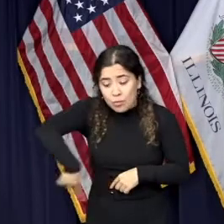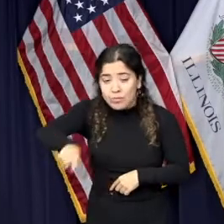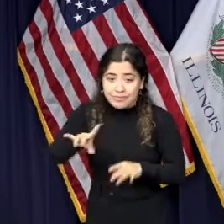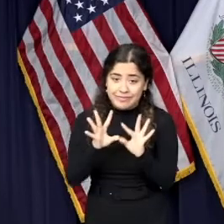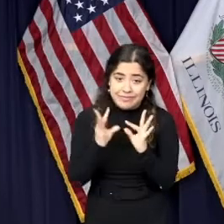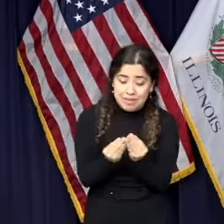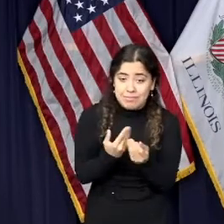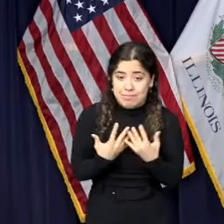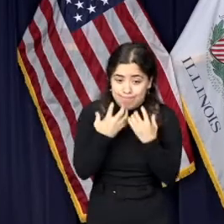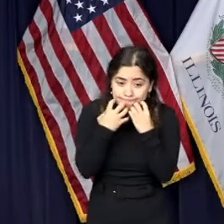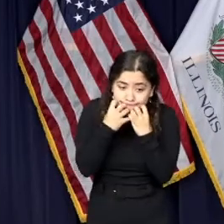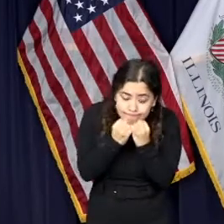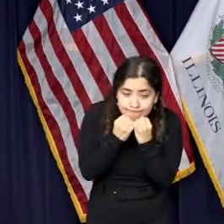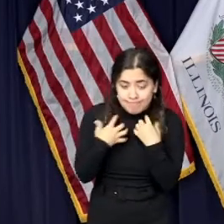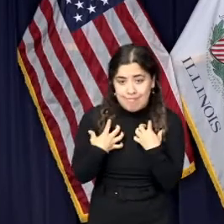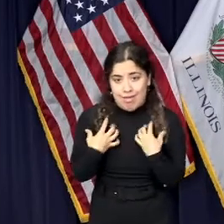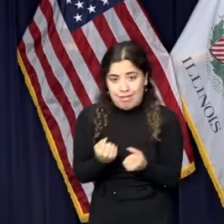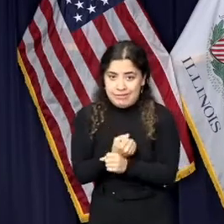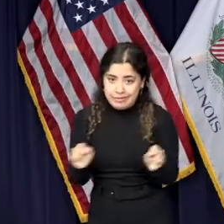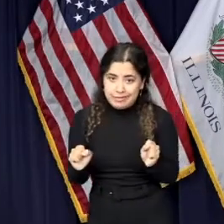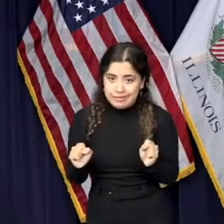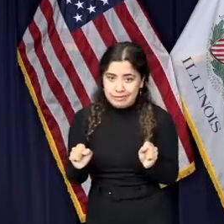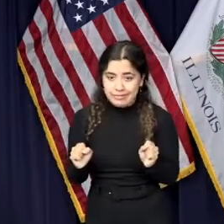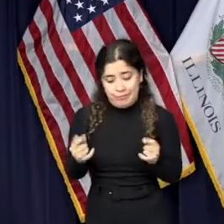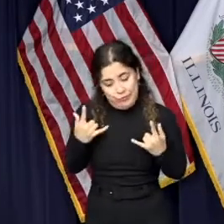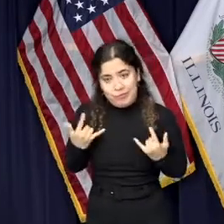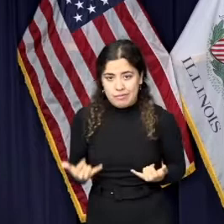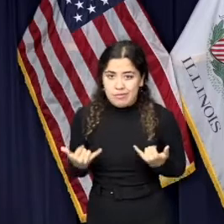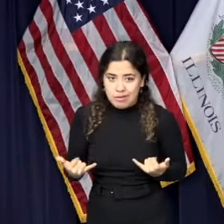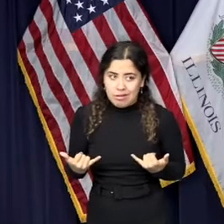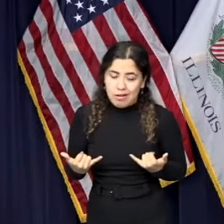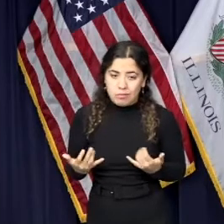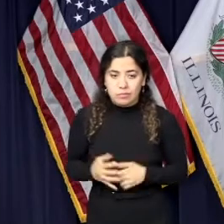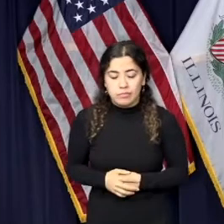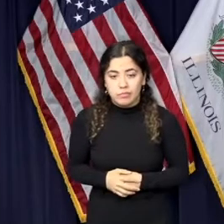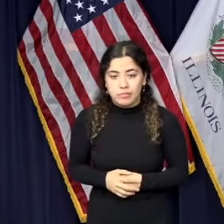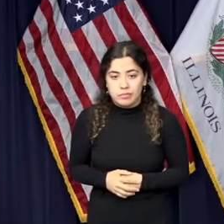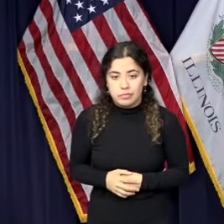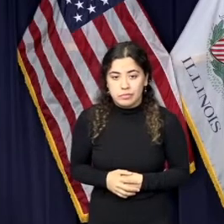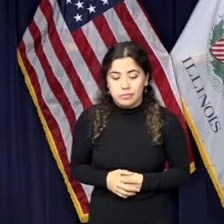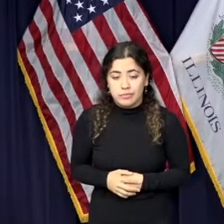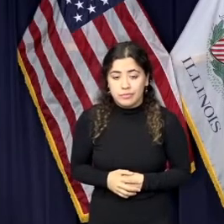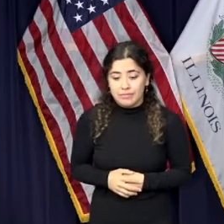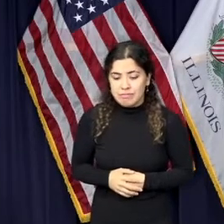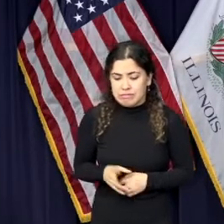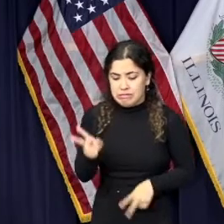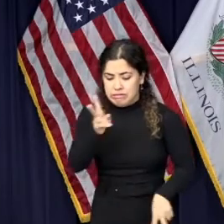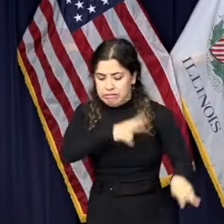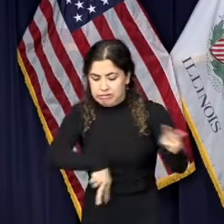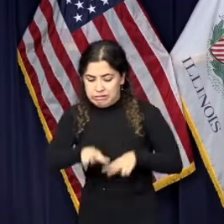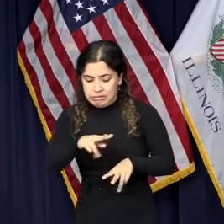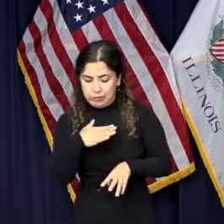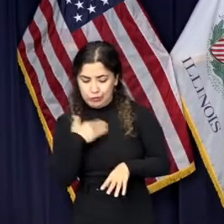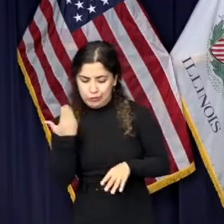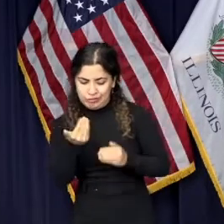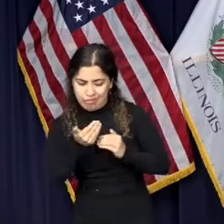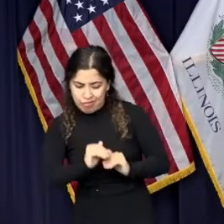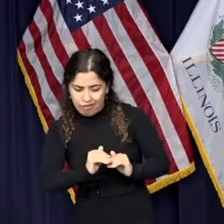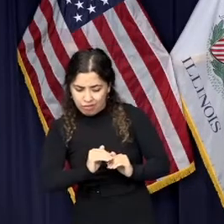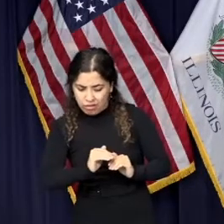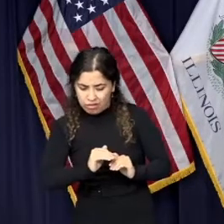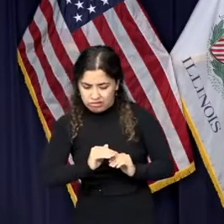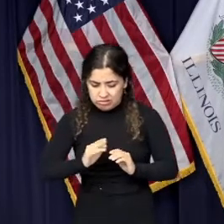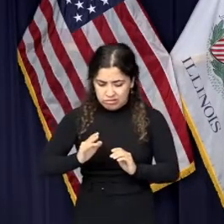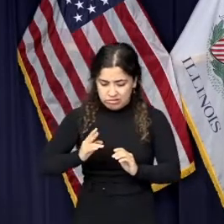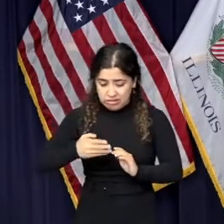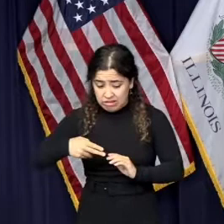families under the current circumstances. Based upon their inherent risk level and based upon minimal contact